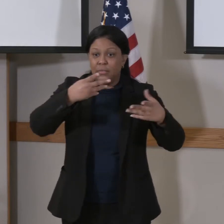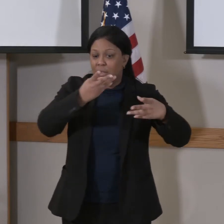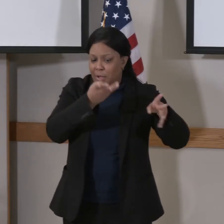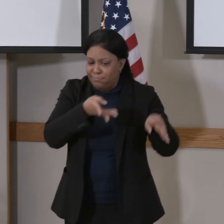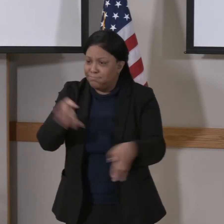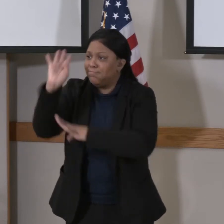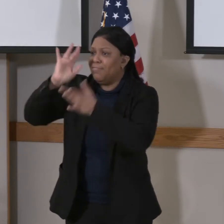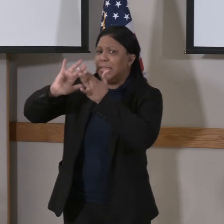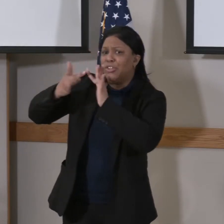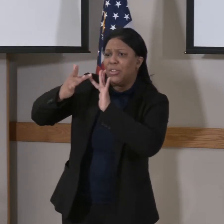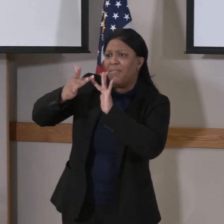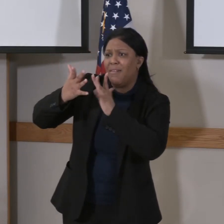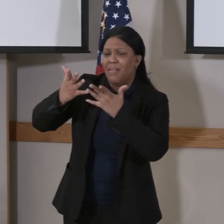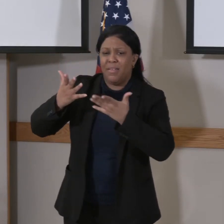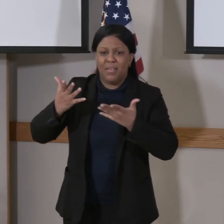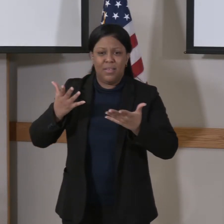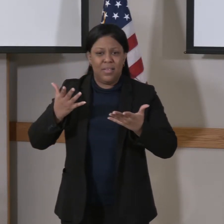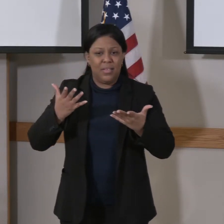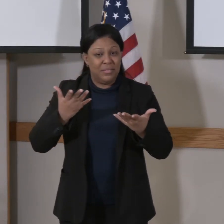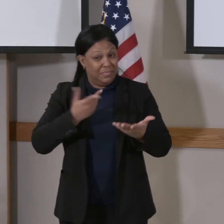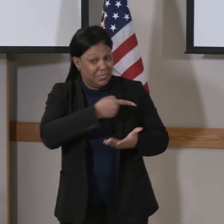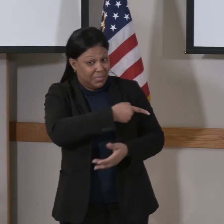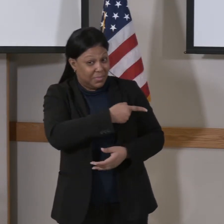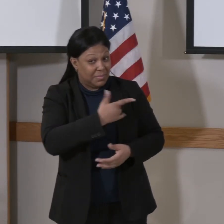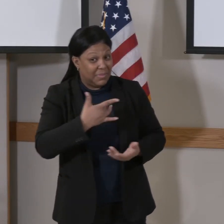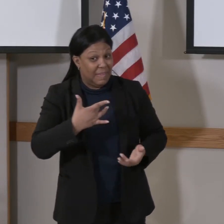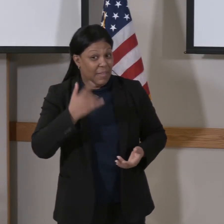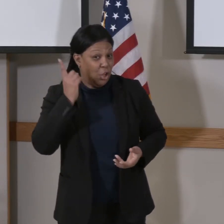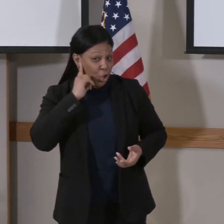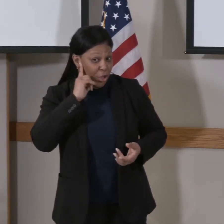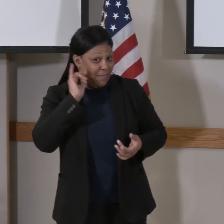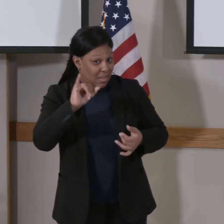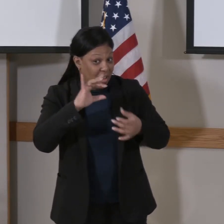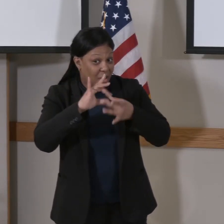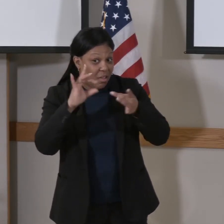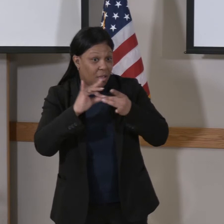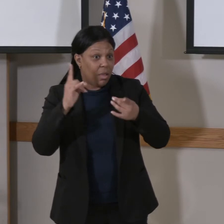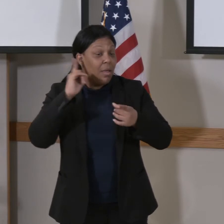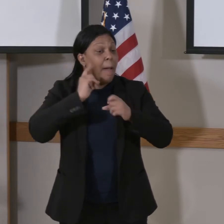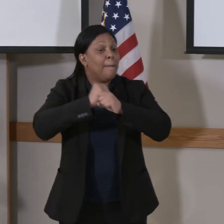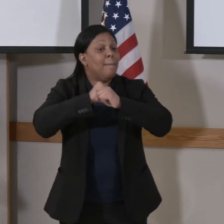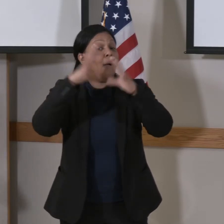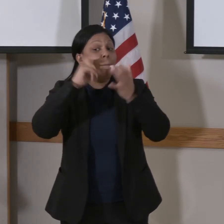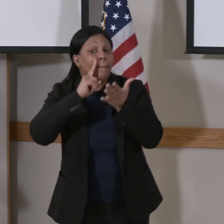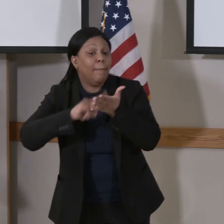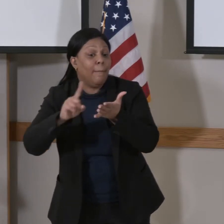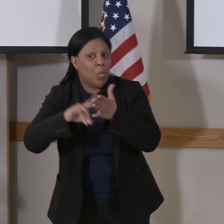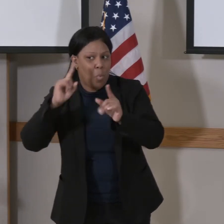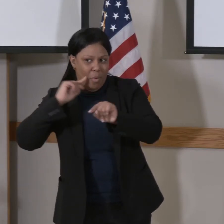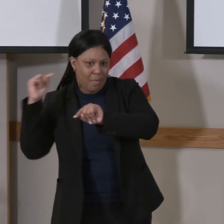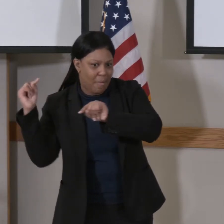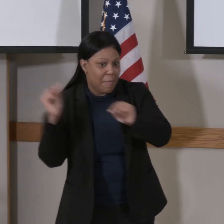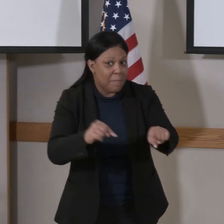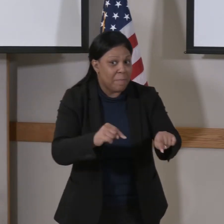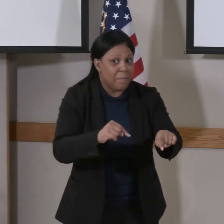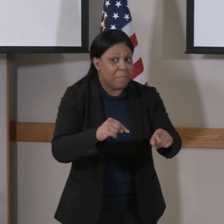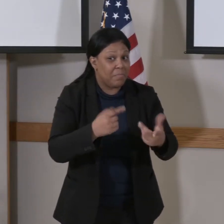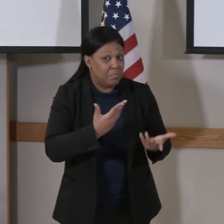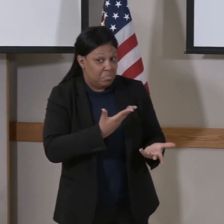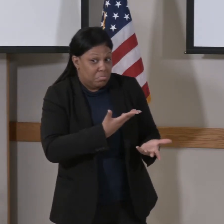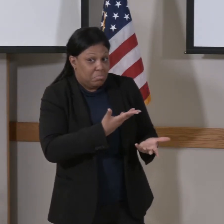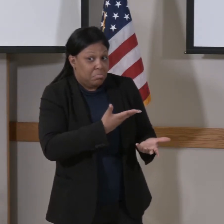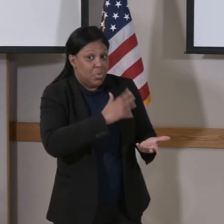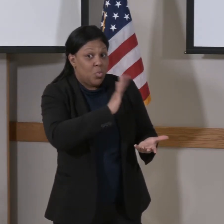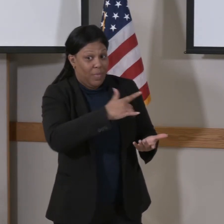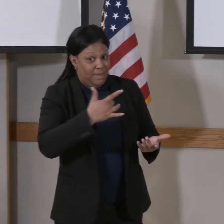you know, bomb investigative units brought in. Do you have any indication at this point, or are you expecting that demonstrations